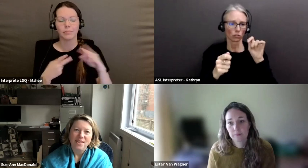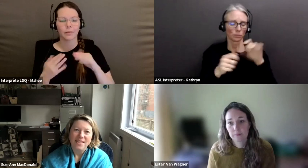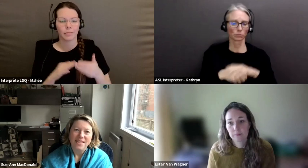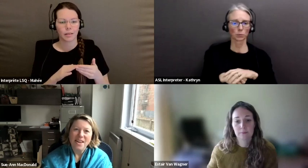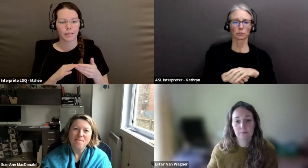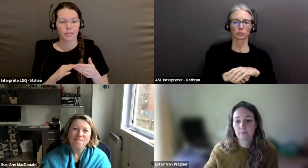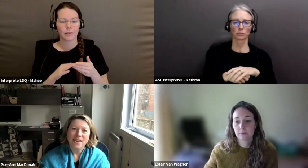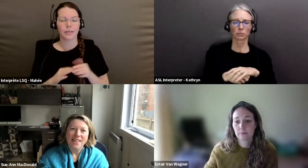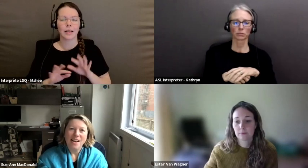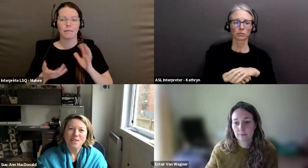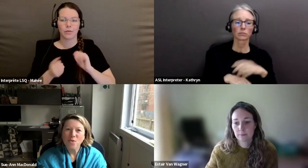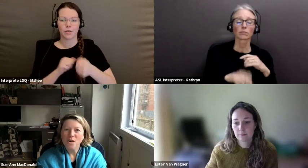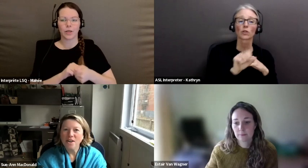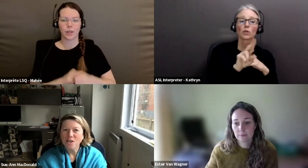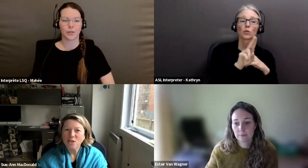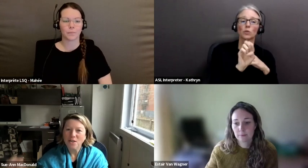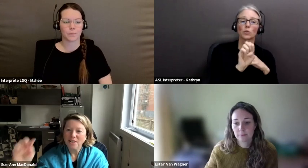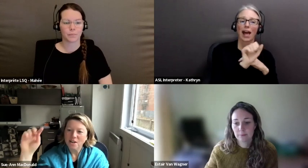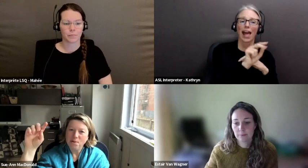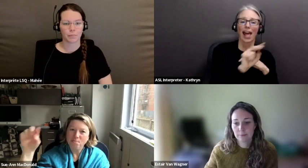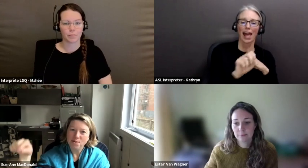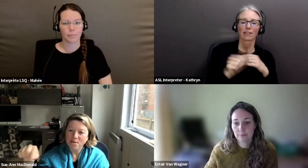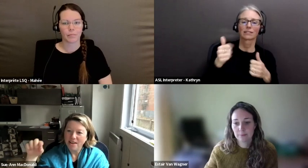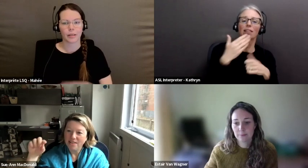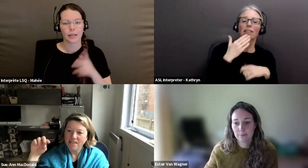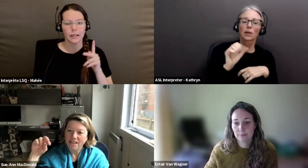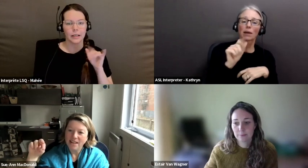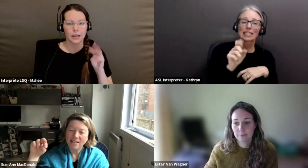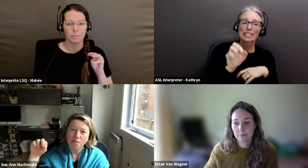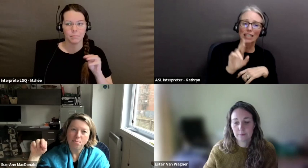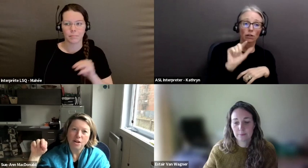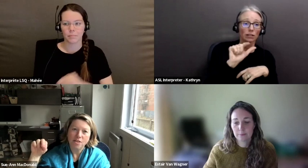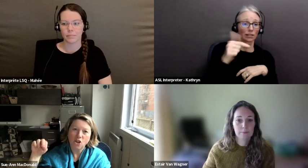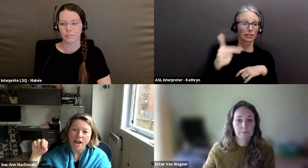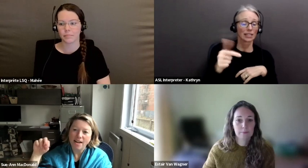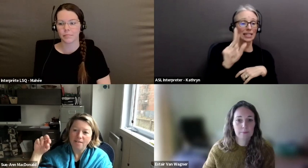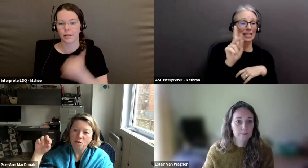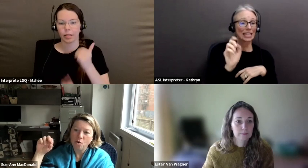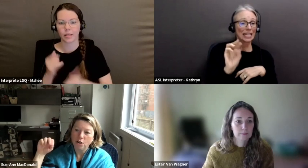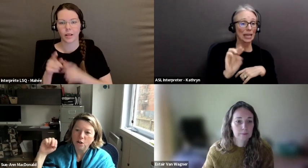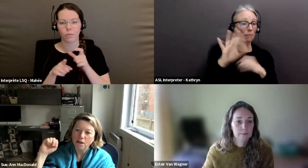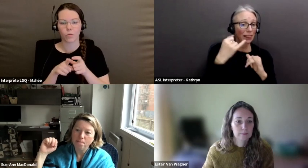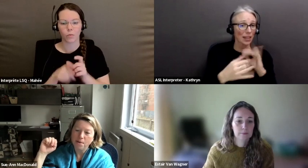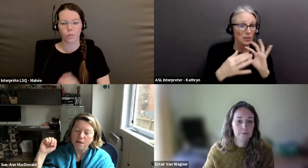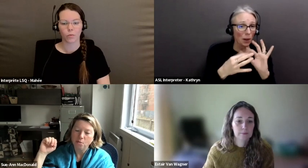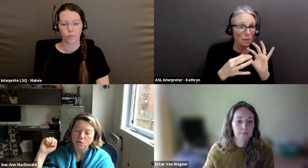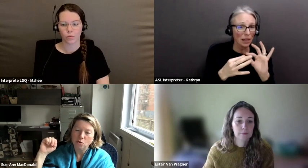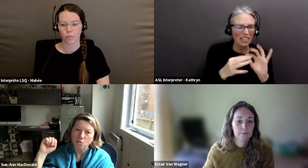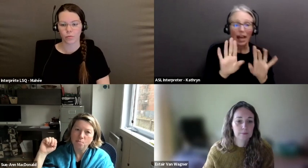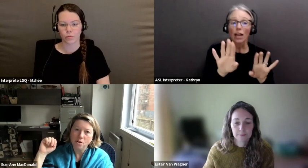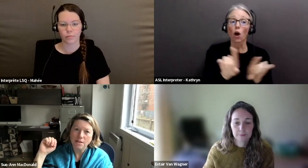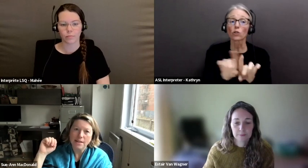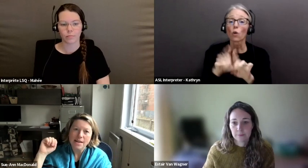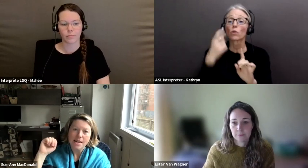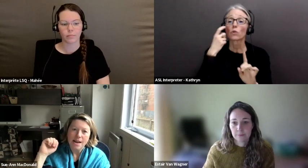Thank you, Esther. Kim, last word, and also to tell people that the links have been put in the chat if you want to look up the